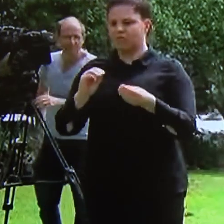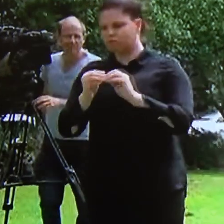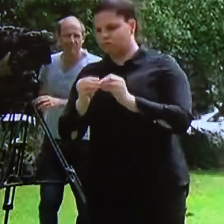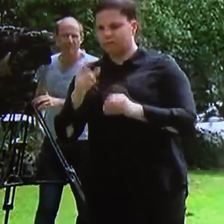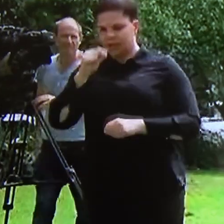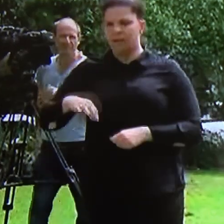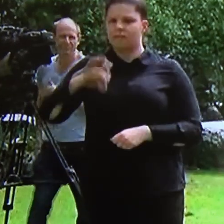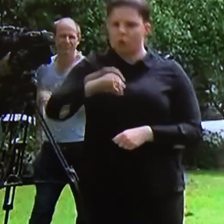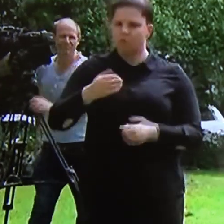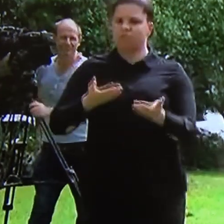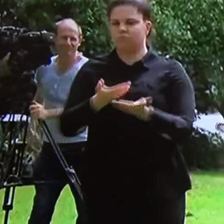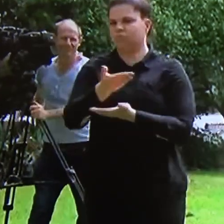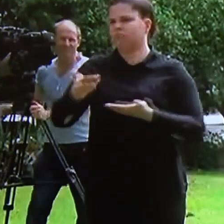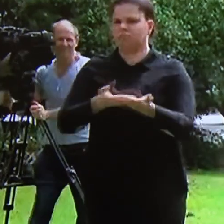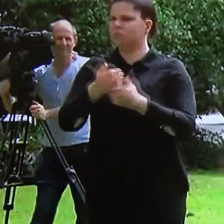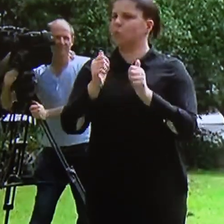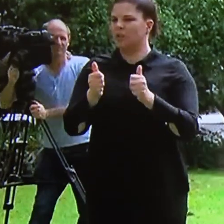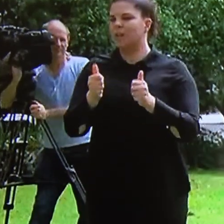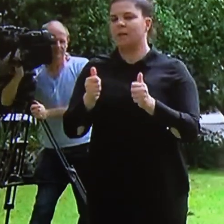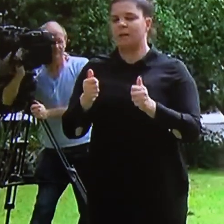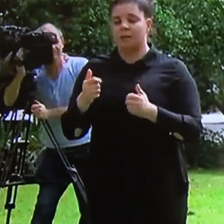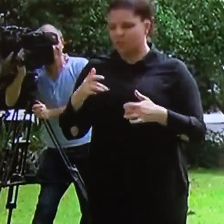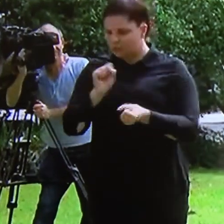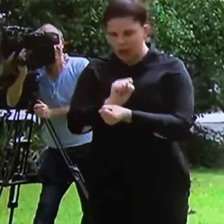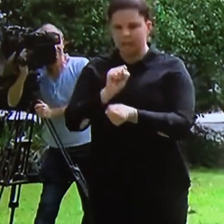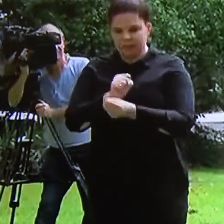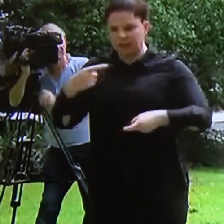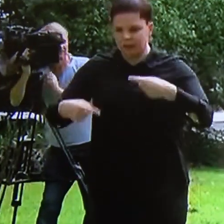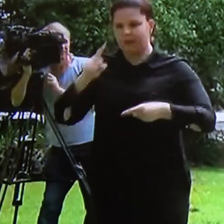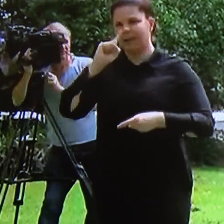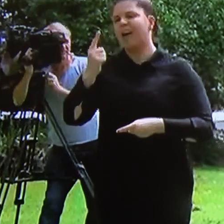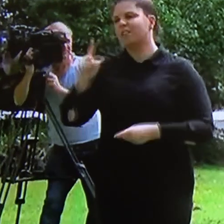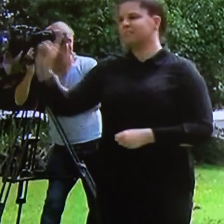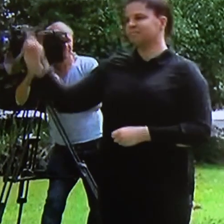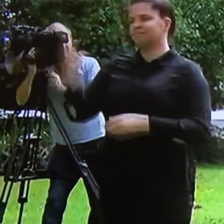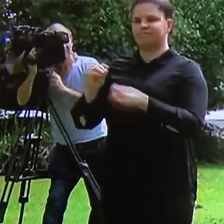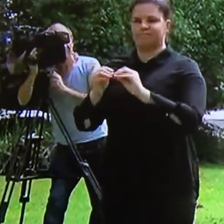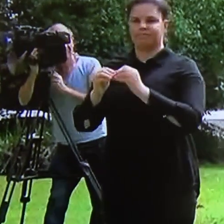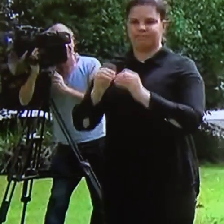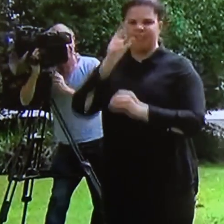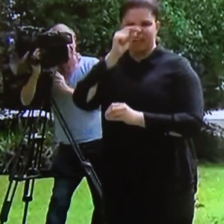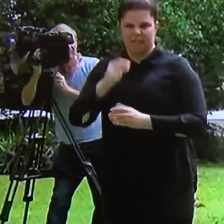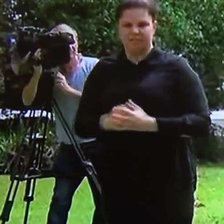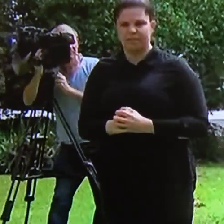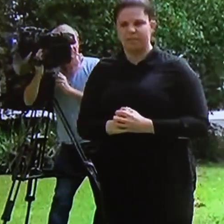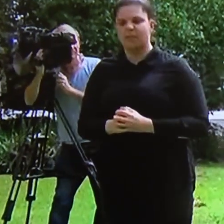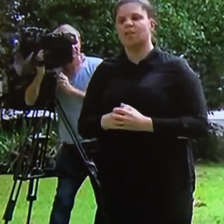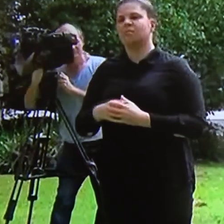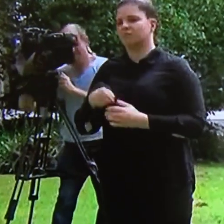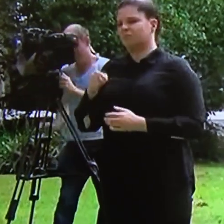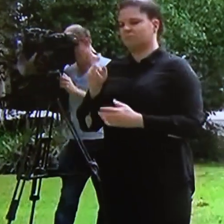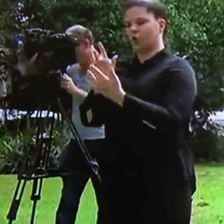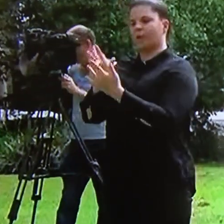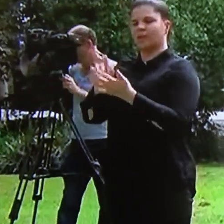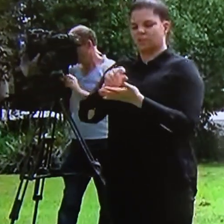to be able to mediate that solution through the Office of Small Business. One final thing that I want to just say